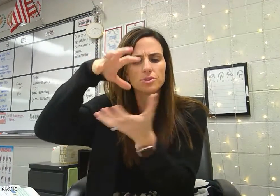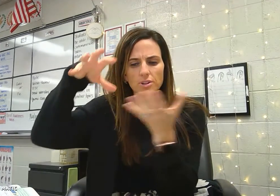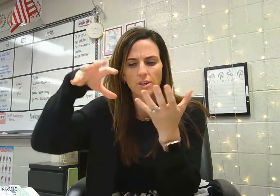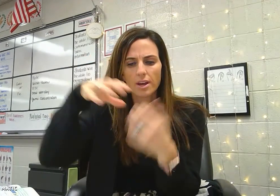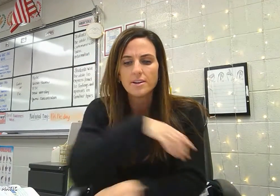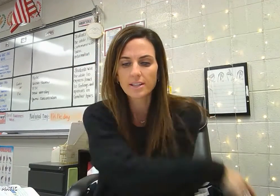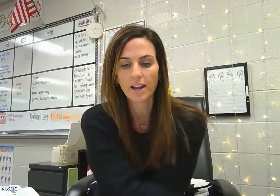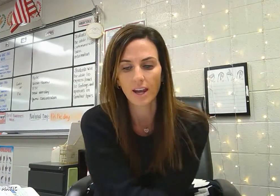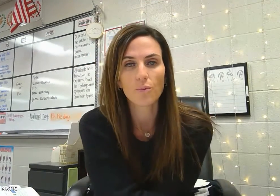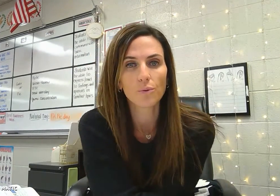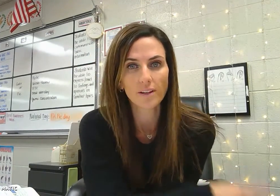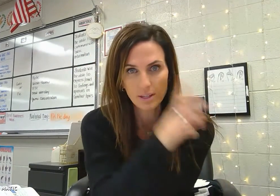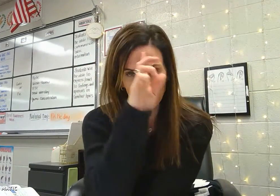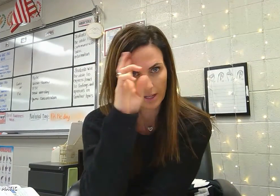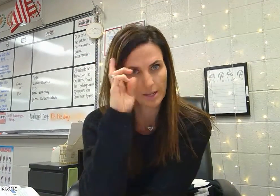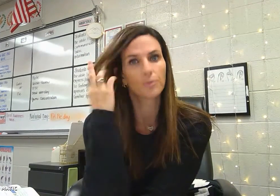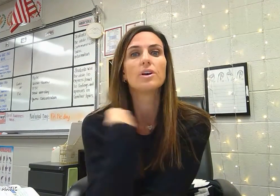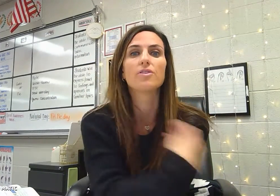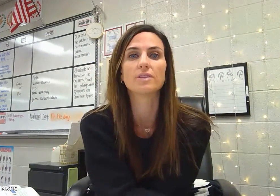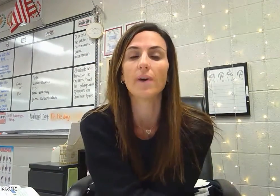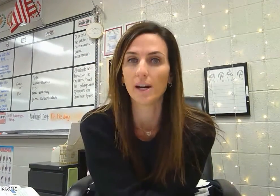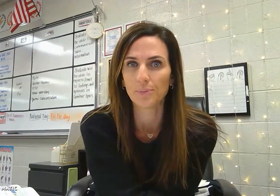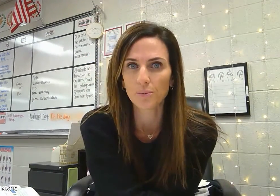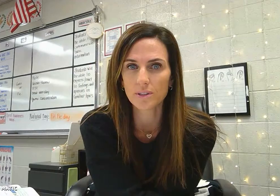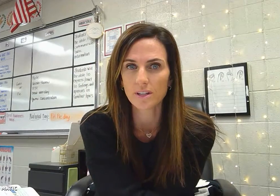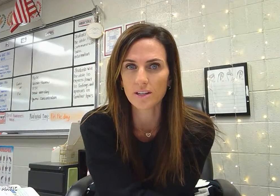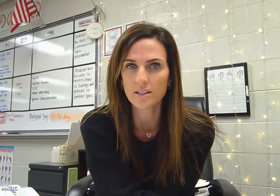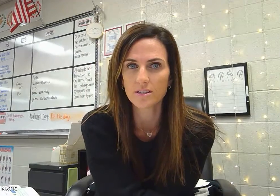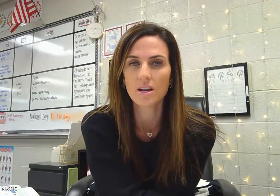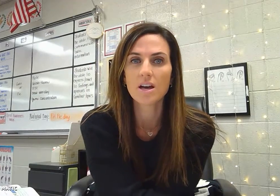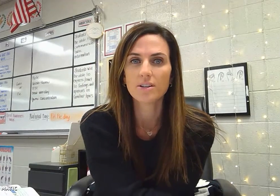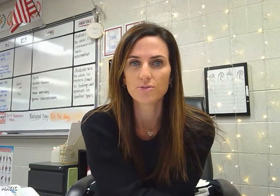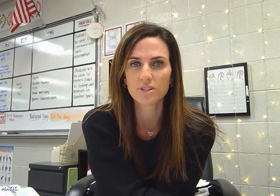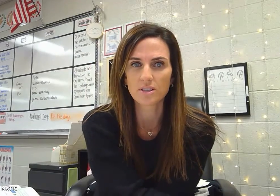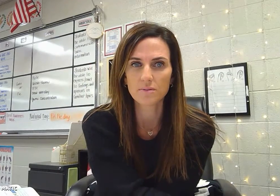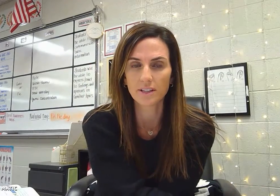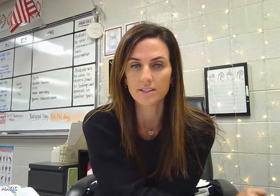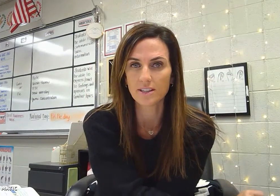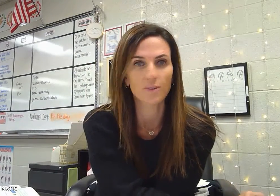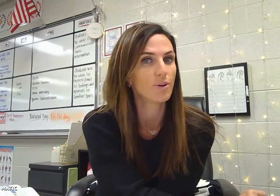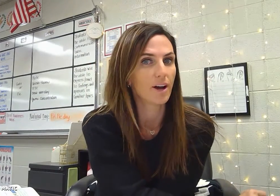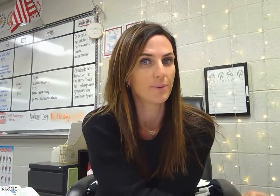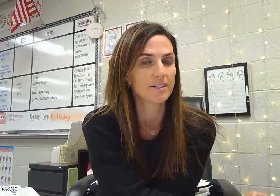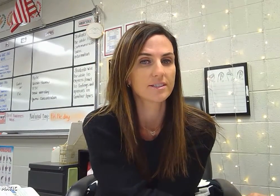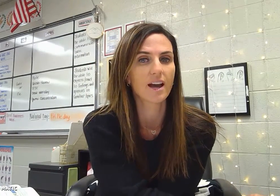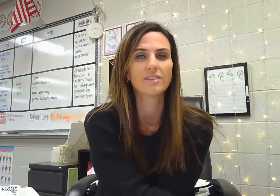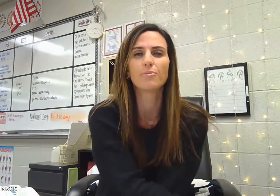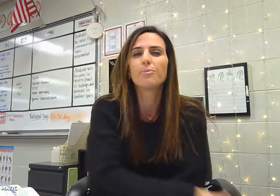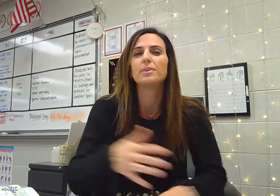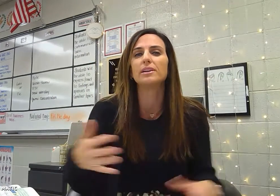confused. Today, we're ready to pick up with some helping word signs. So just some signs that will help us kind of